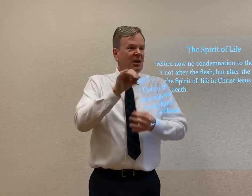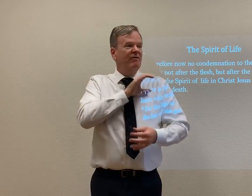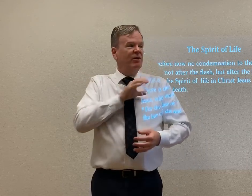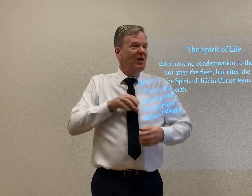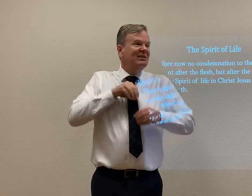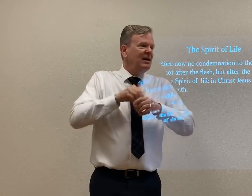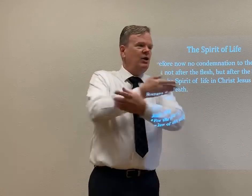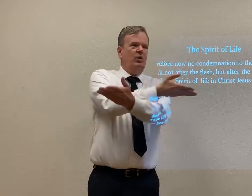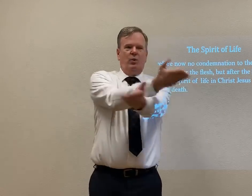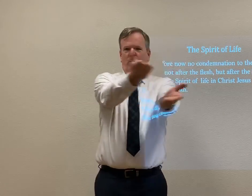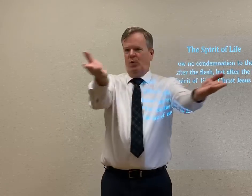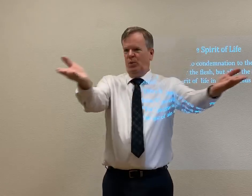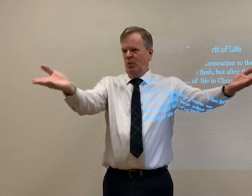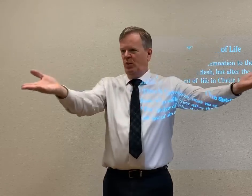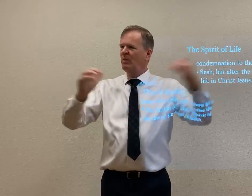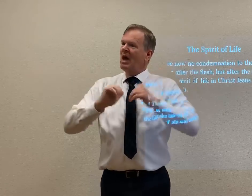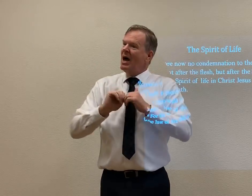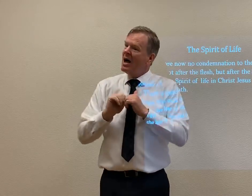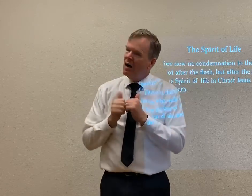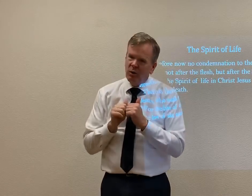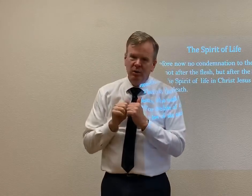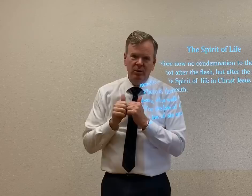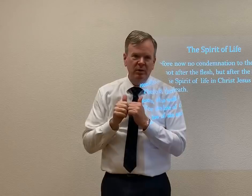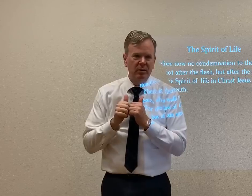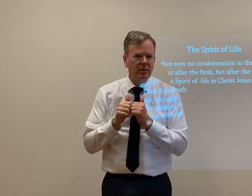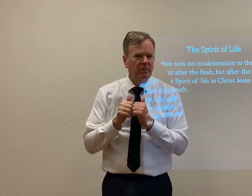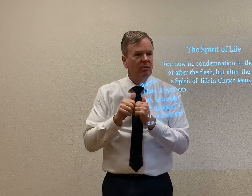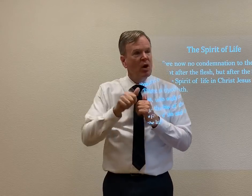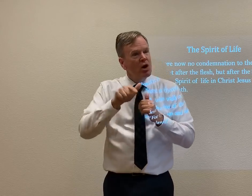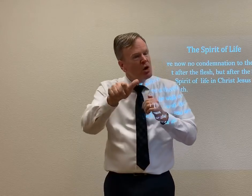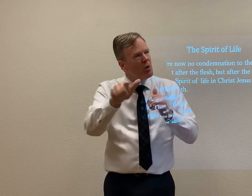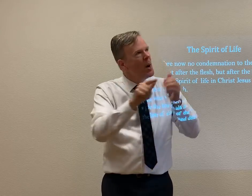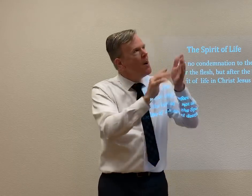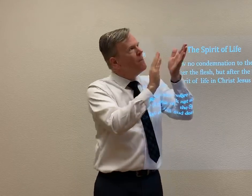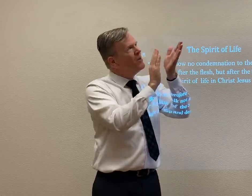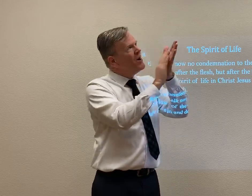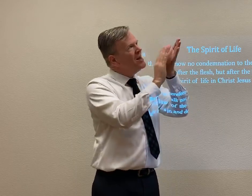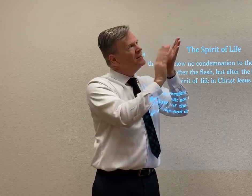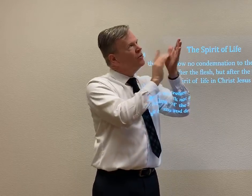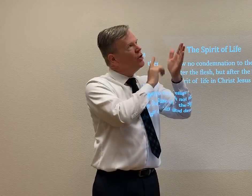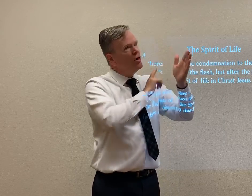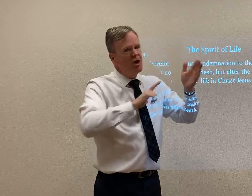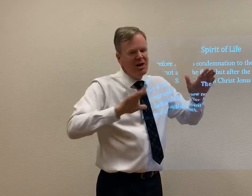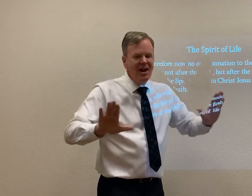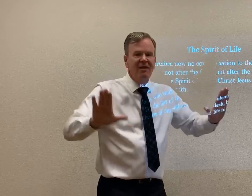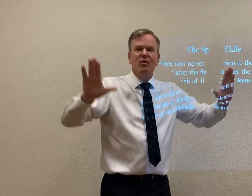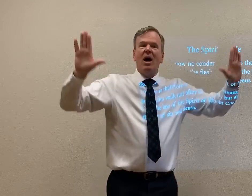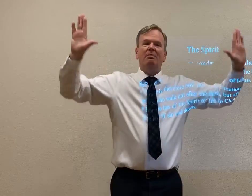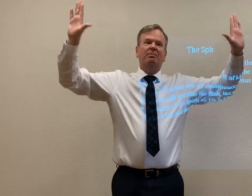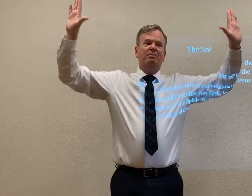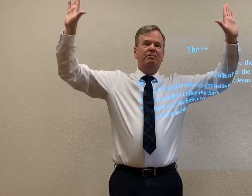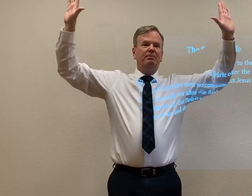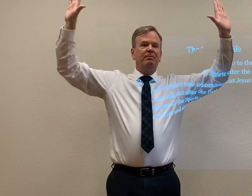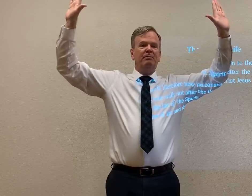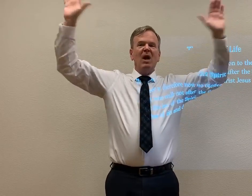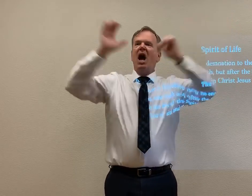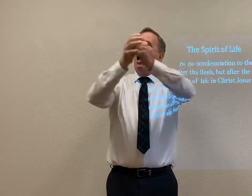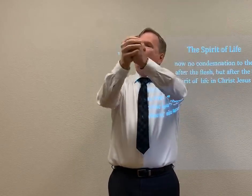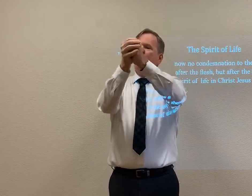to be, because the Spirit of Christ is in us. How is that done? That's done, obviously, first of all, by